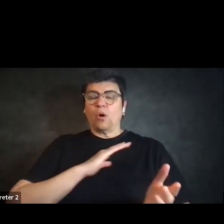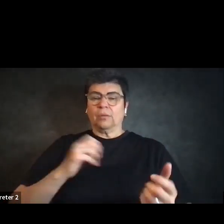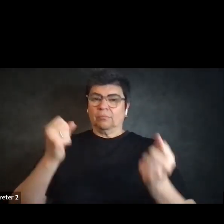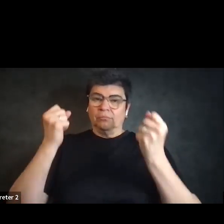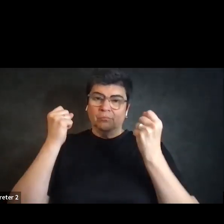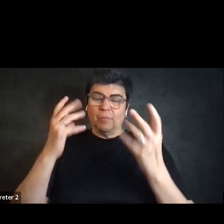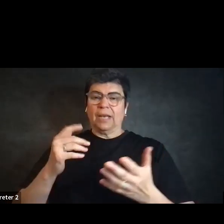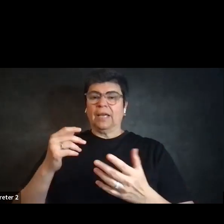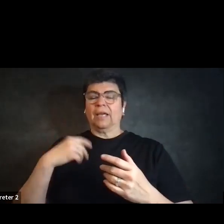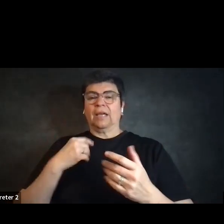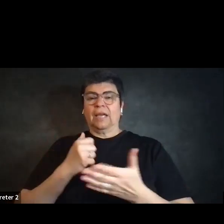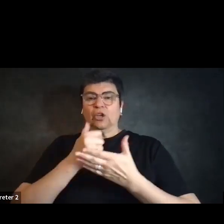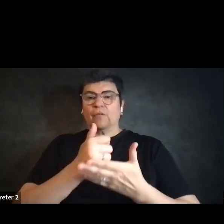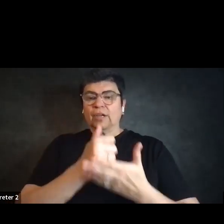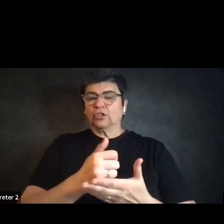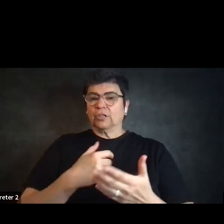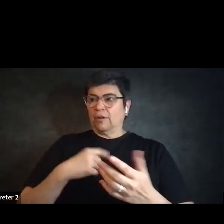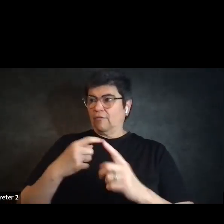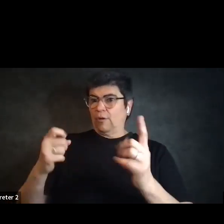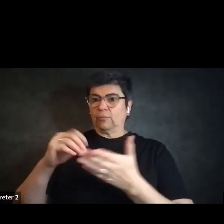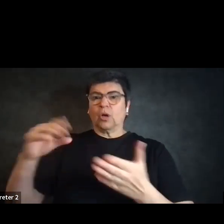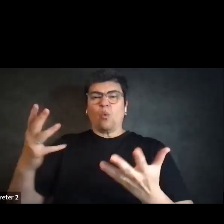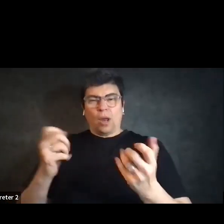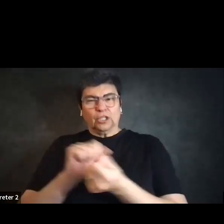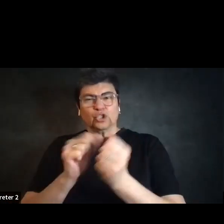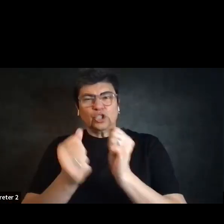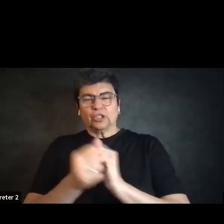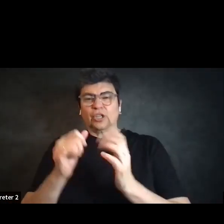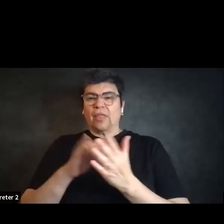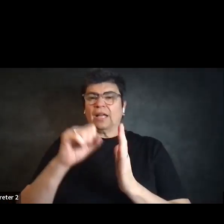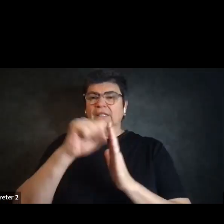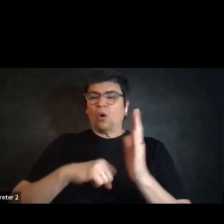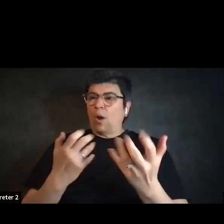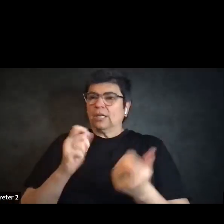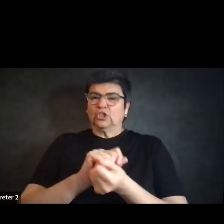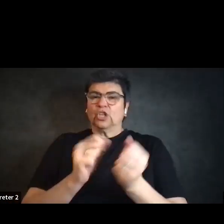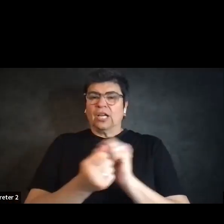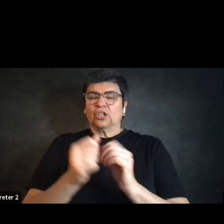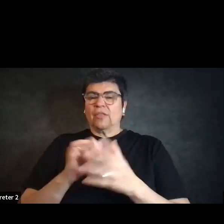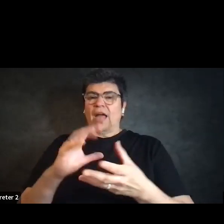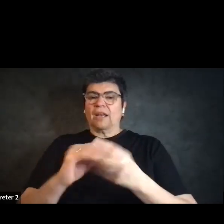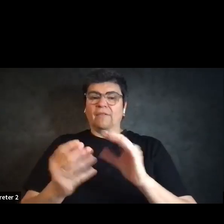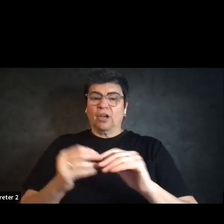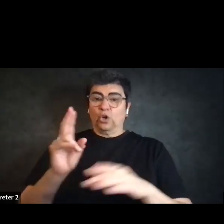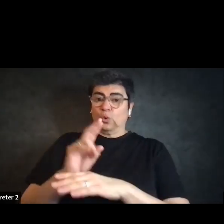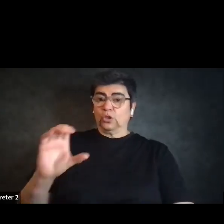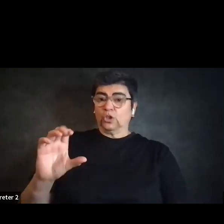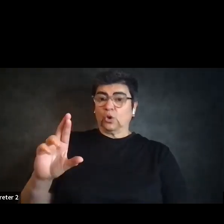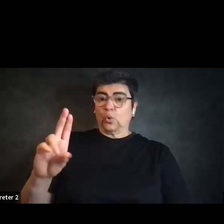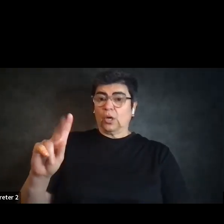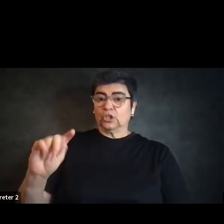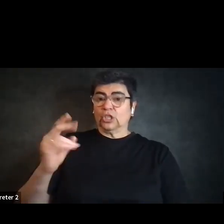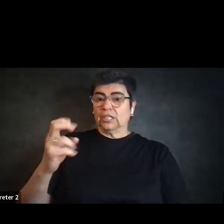students showed us that they want to change the script, they want to change the narrative. by using the crutches which are there. They are not